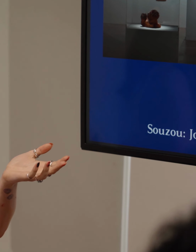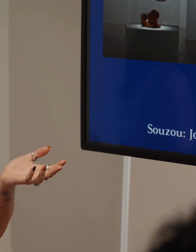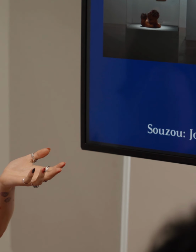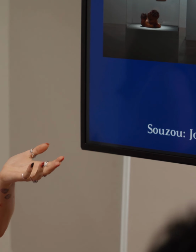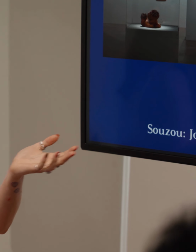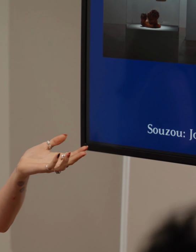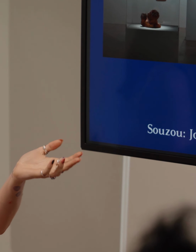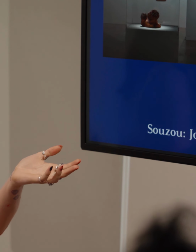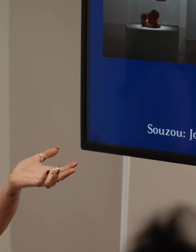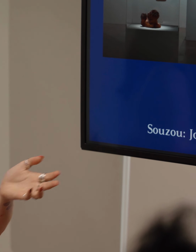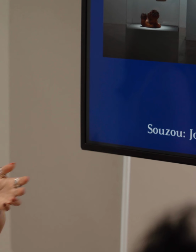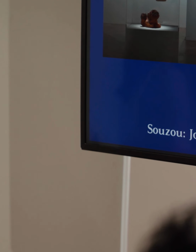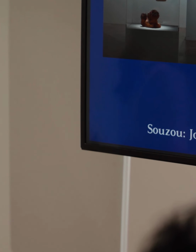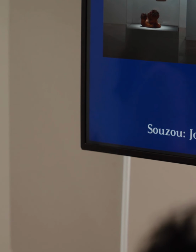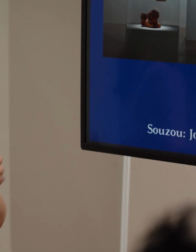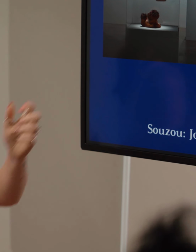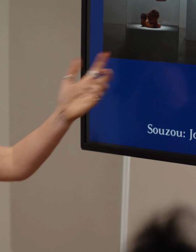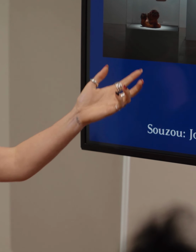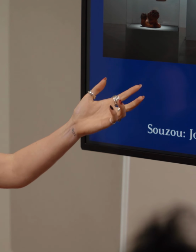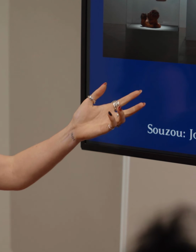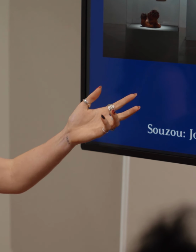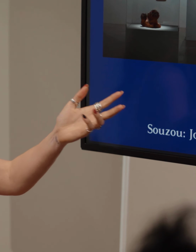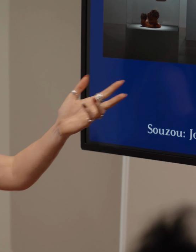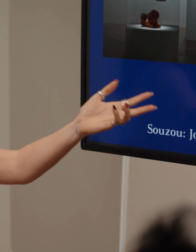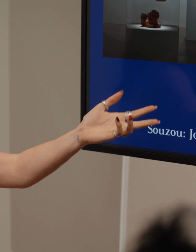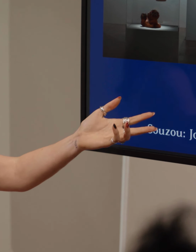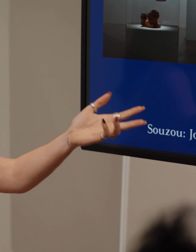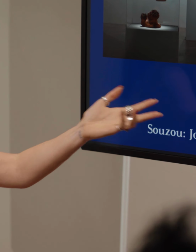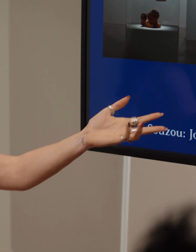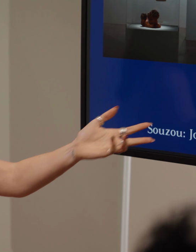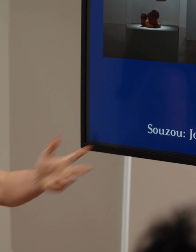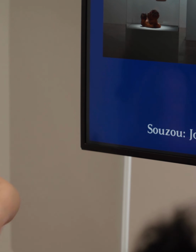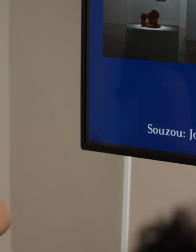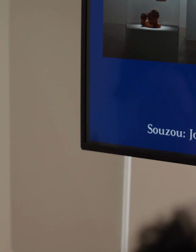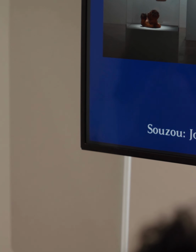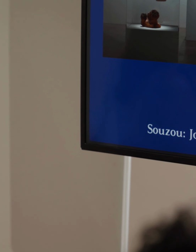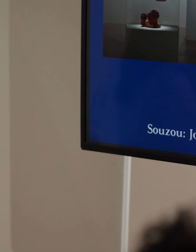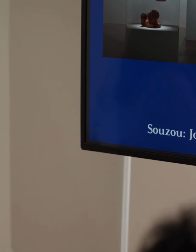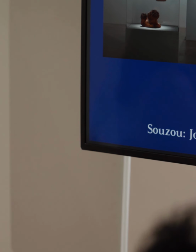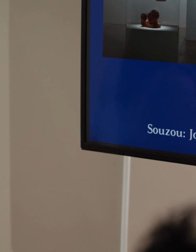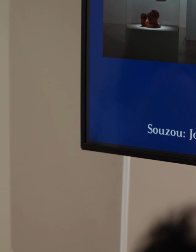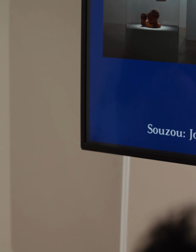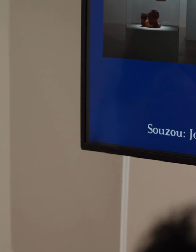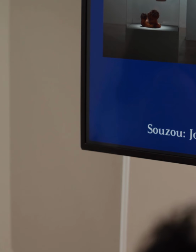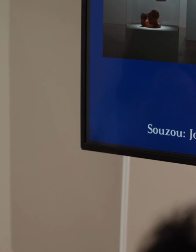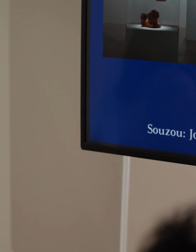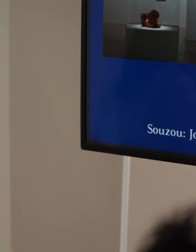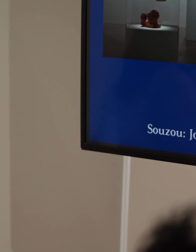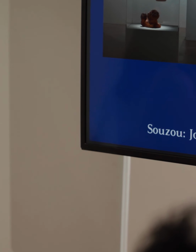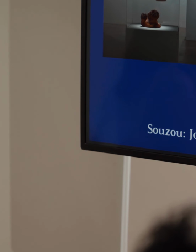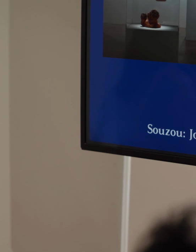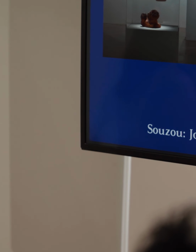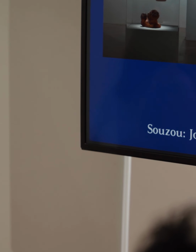press that we see about this field. So I wanted to include this because I thought it was quite funny that Japanese has this very